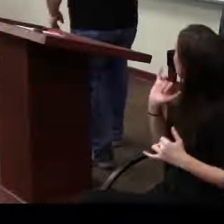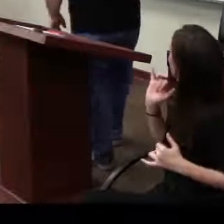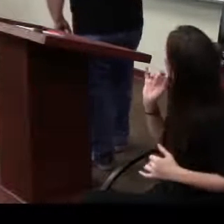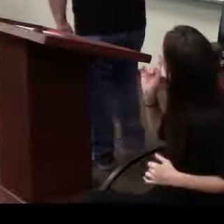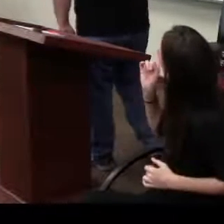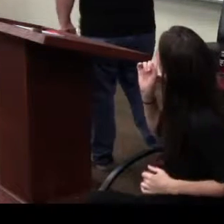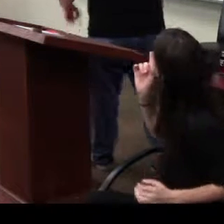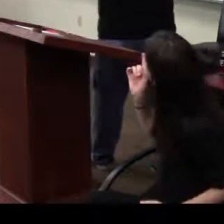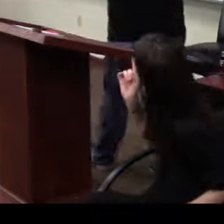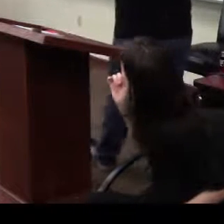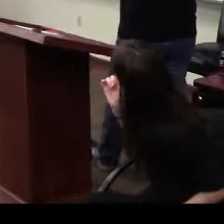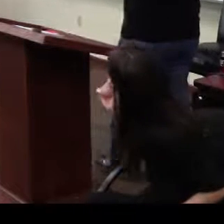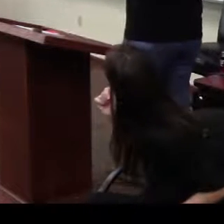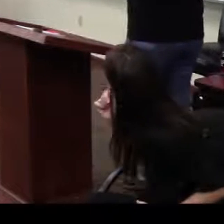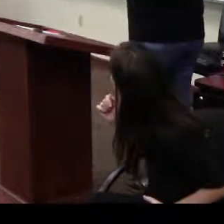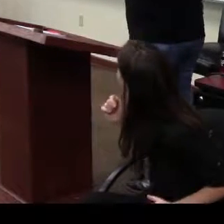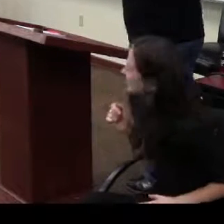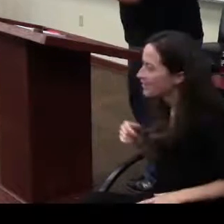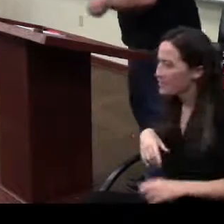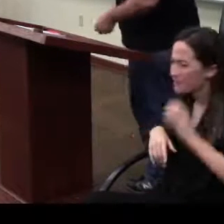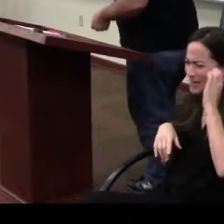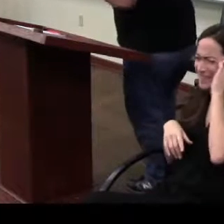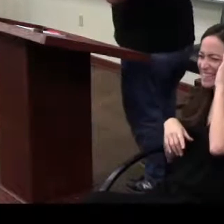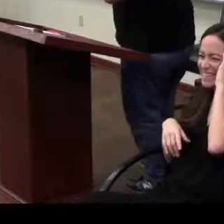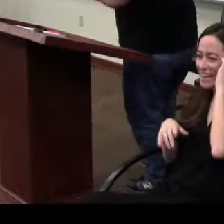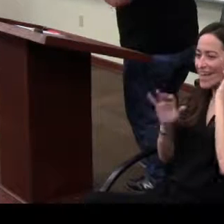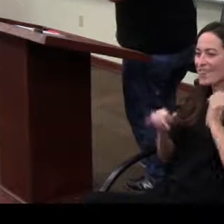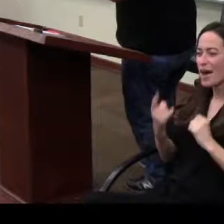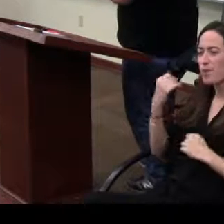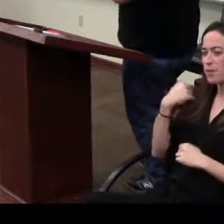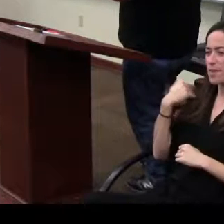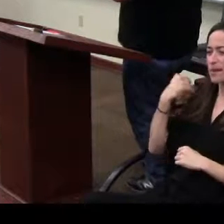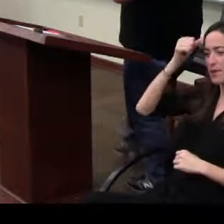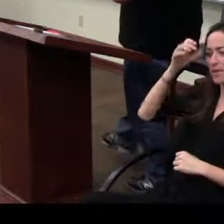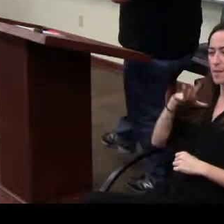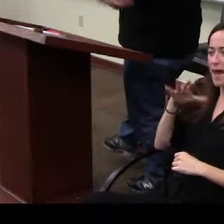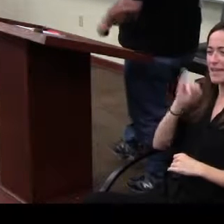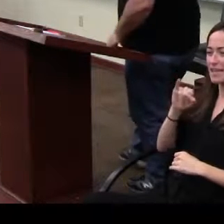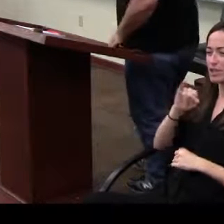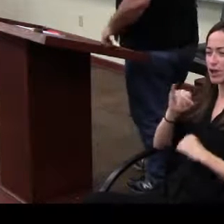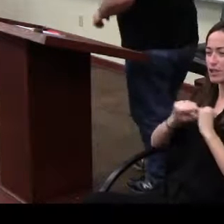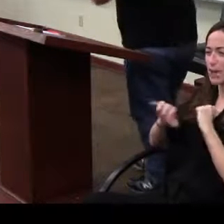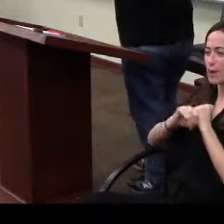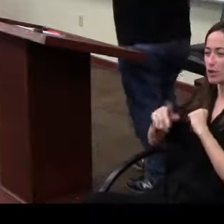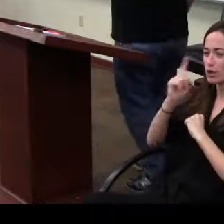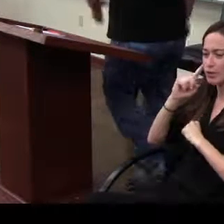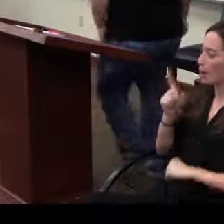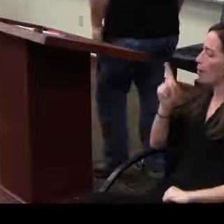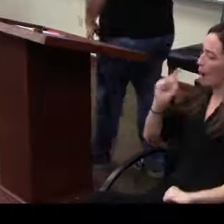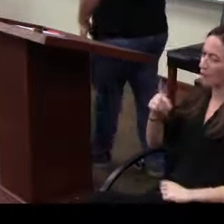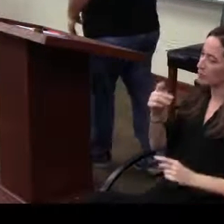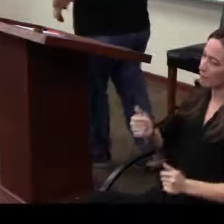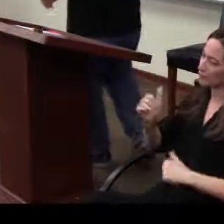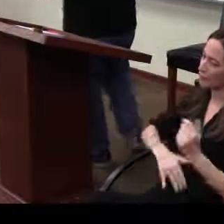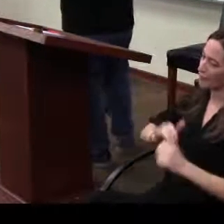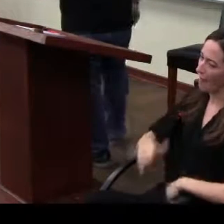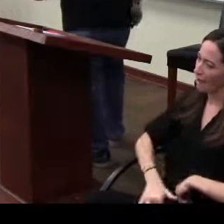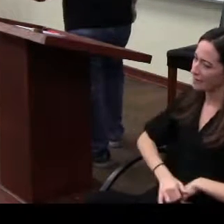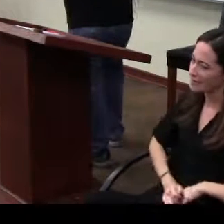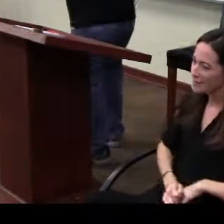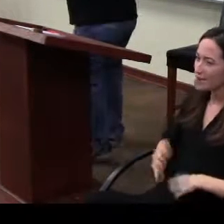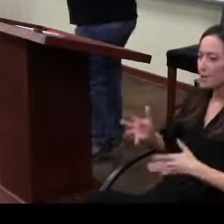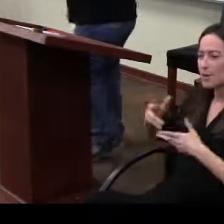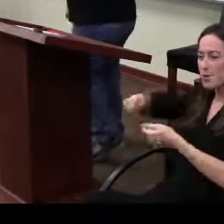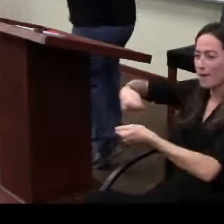time. And this one reminds me of that dude in the insurance commercials. Like, gotta be quicker than that, you know? Totally not